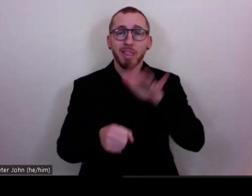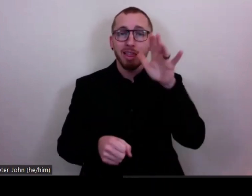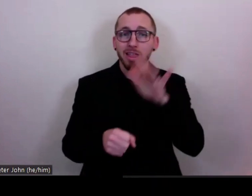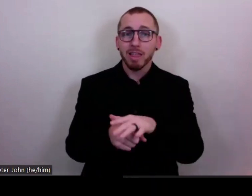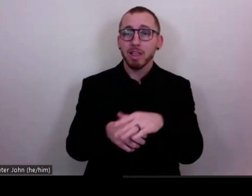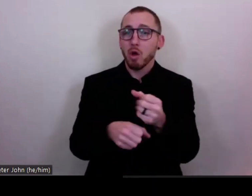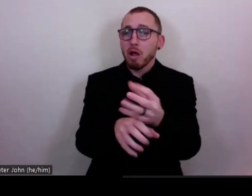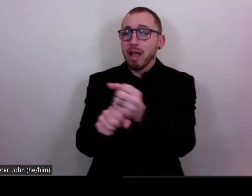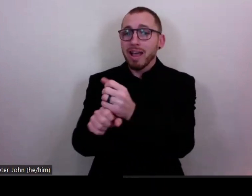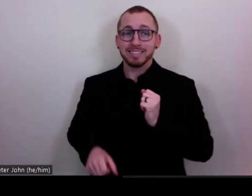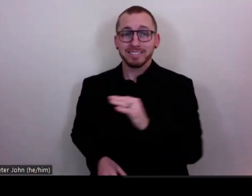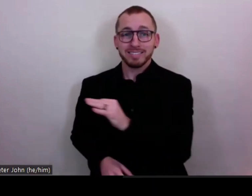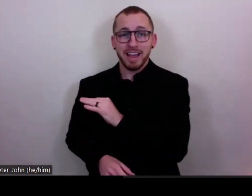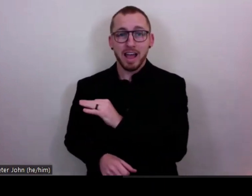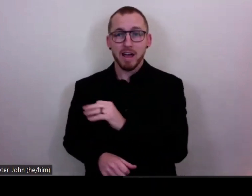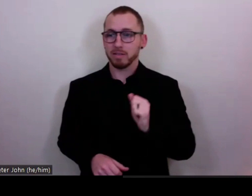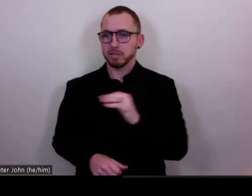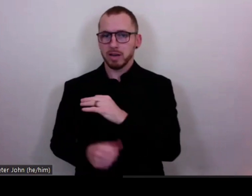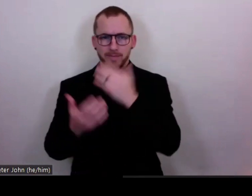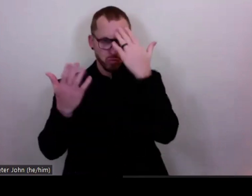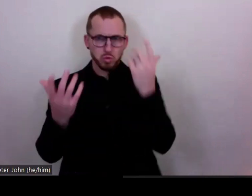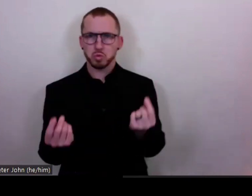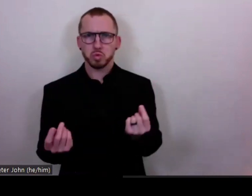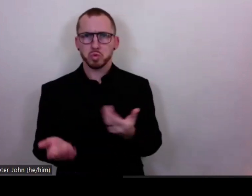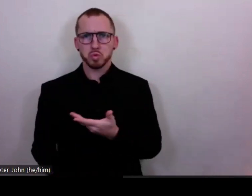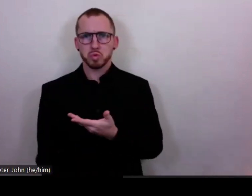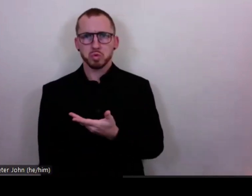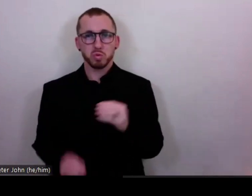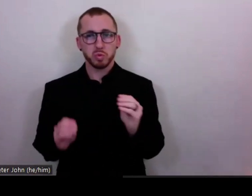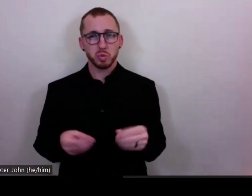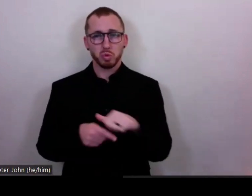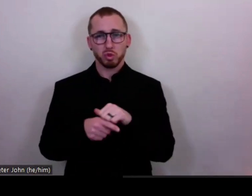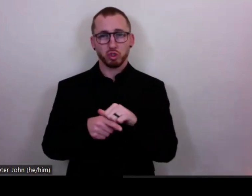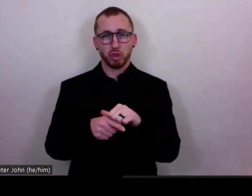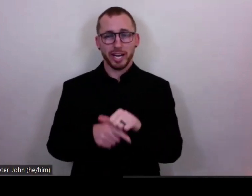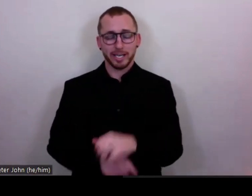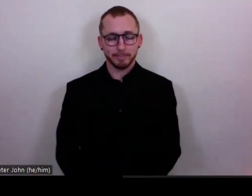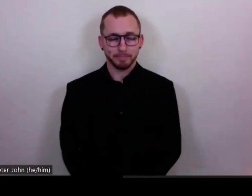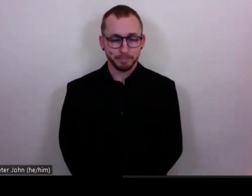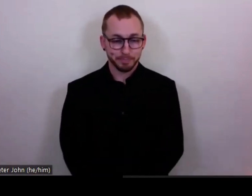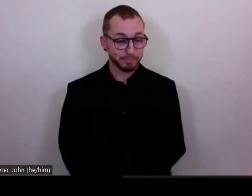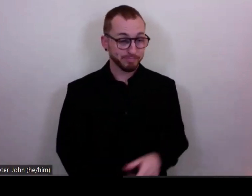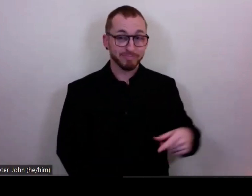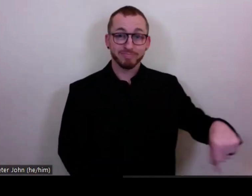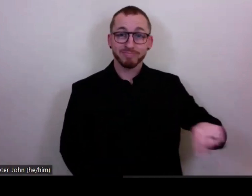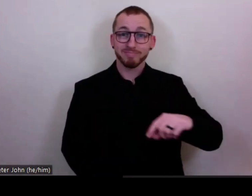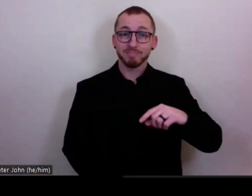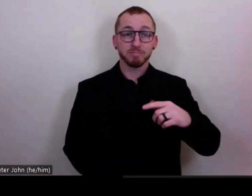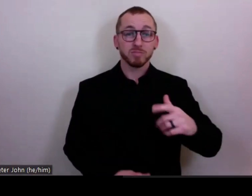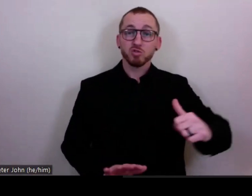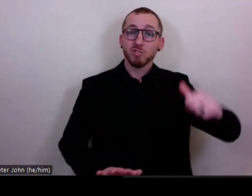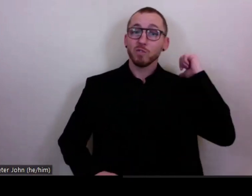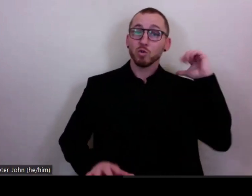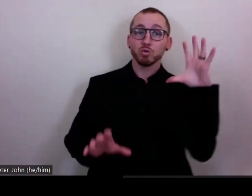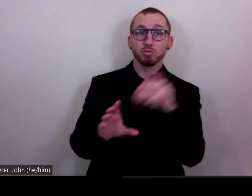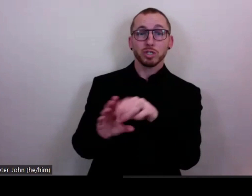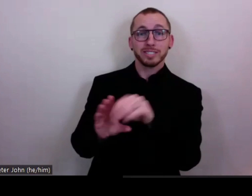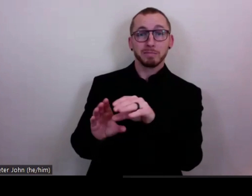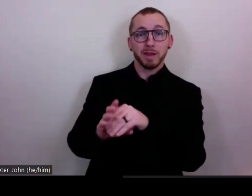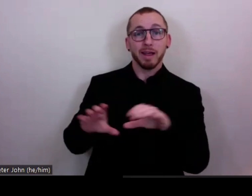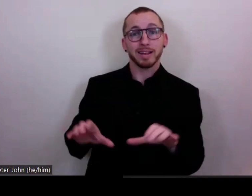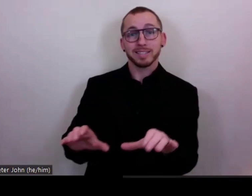behavior, the refusal to participate in